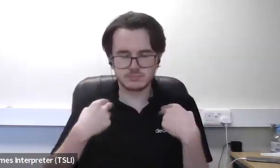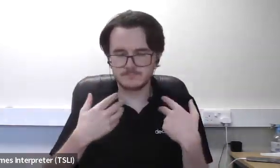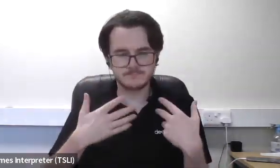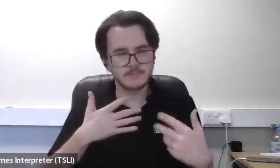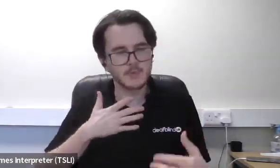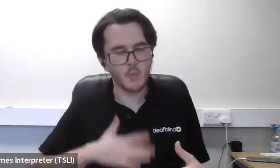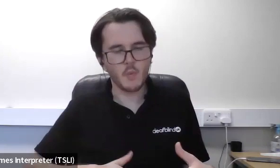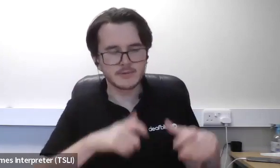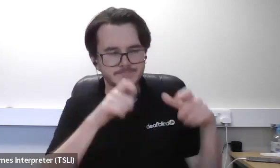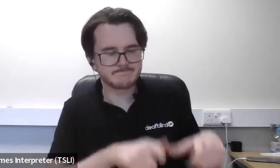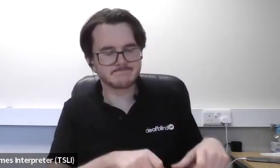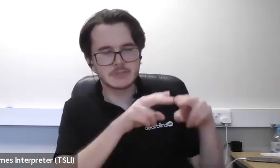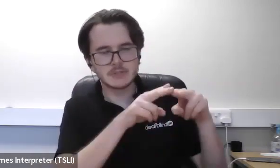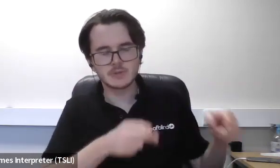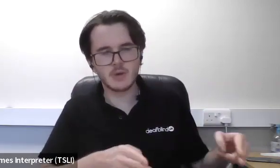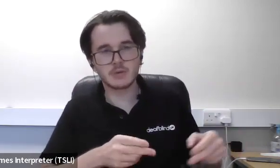homes.